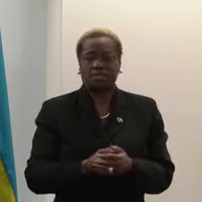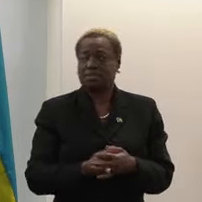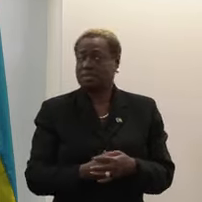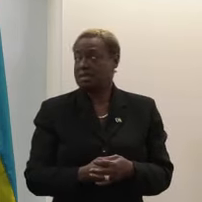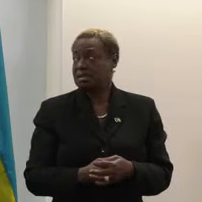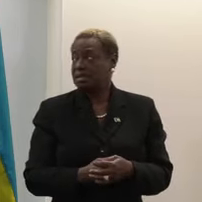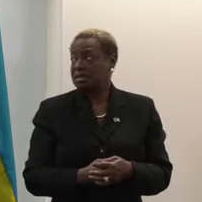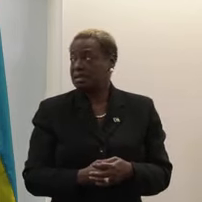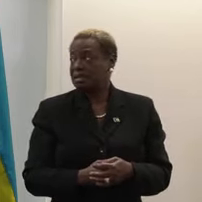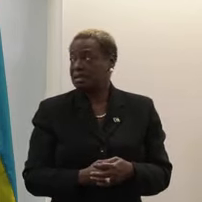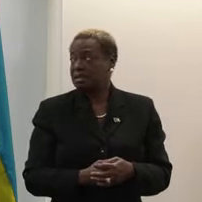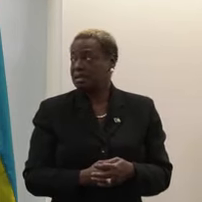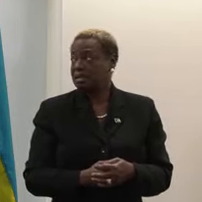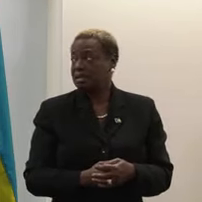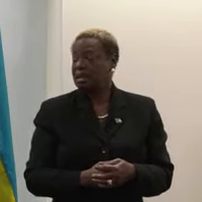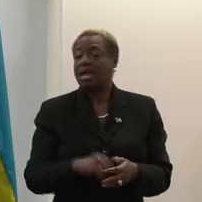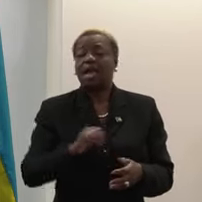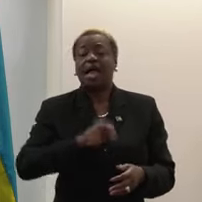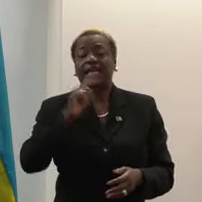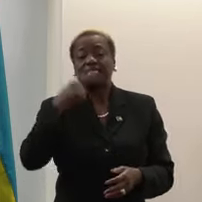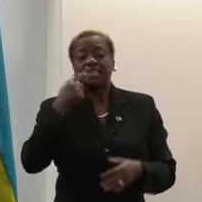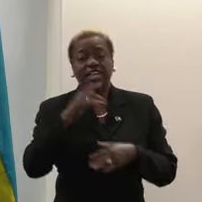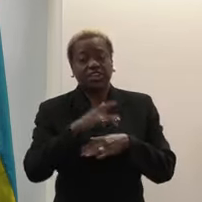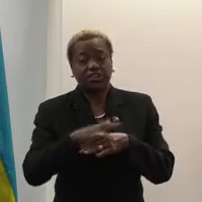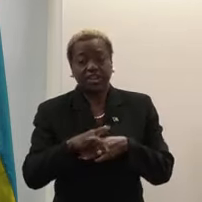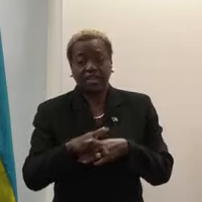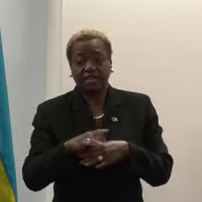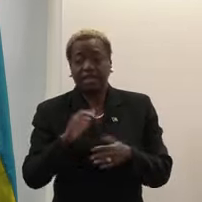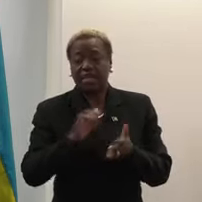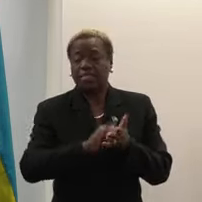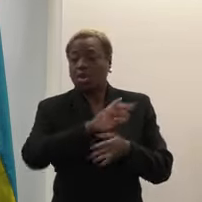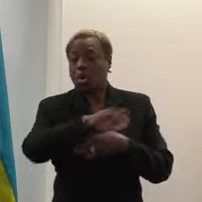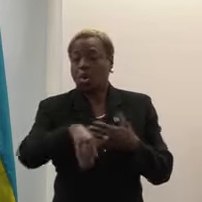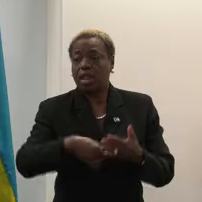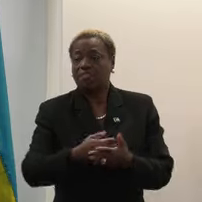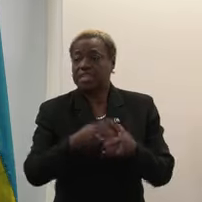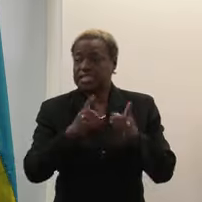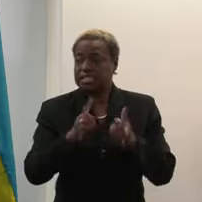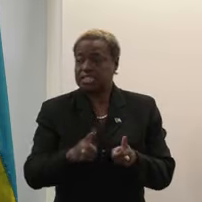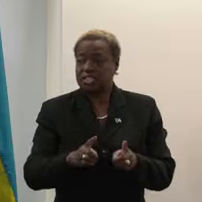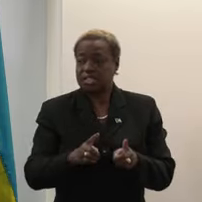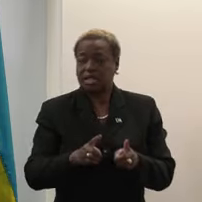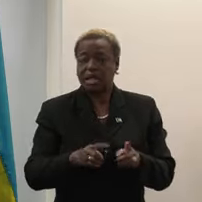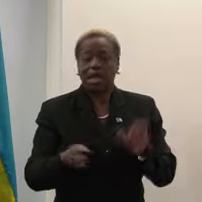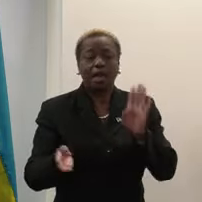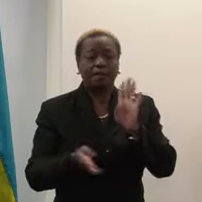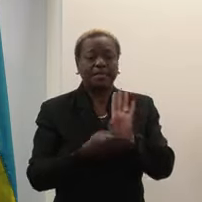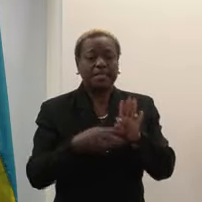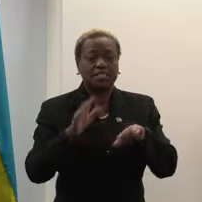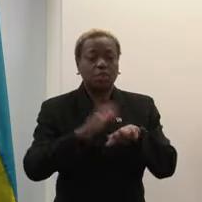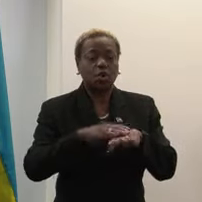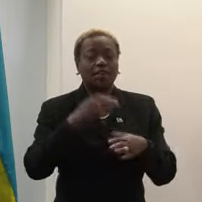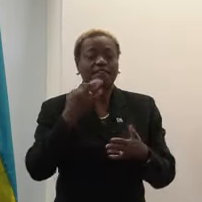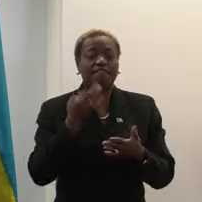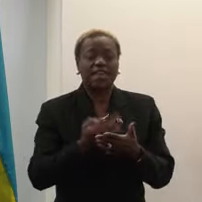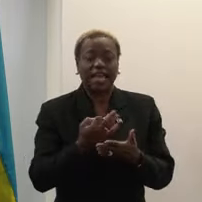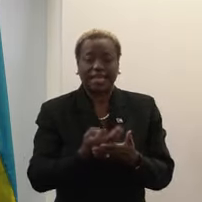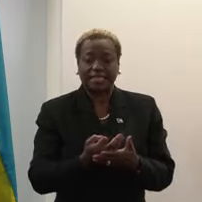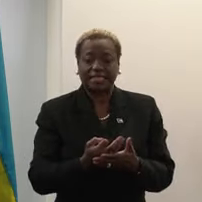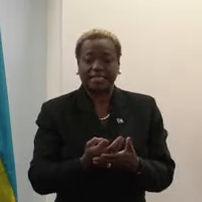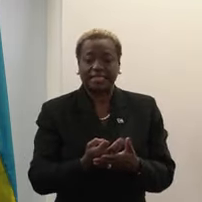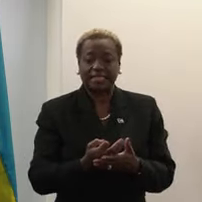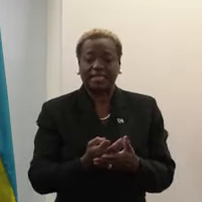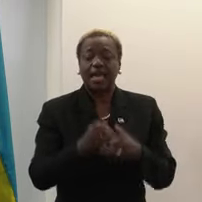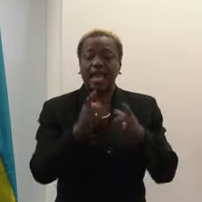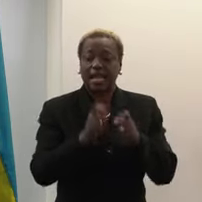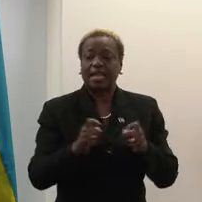time? I said earlier that all of our decisions are based on facts, data, and analysis. We are driven by the